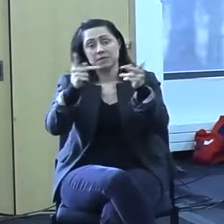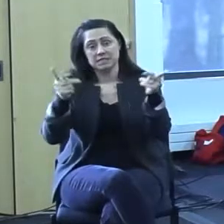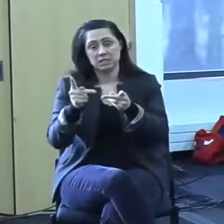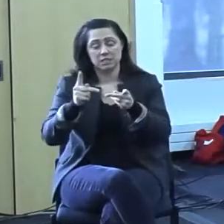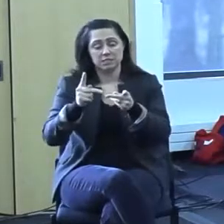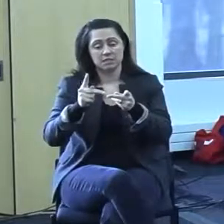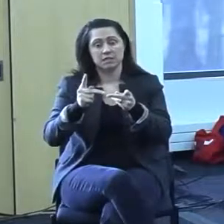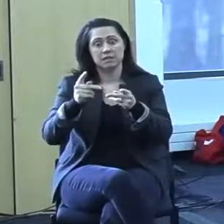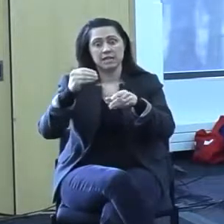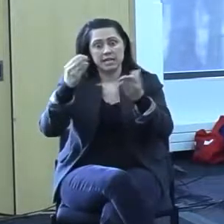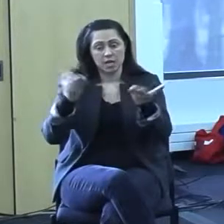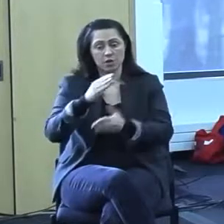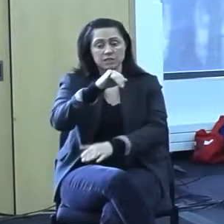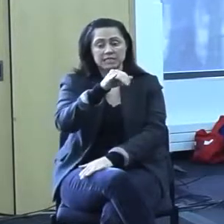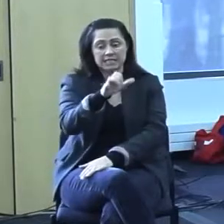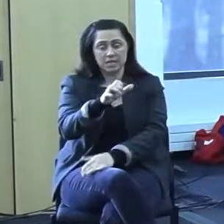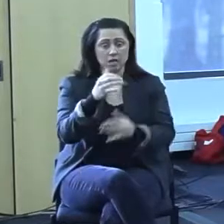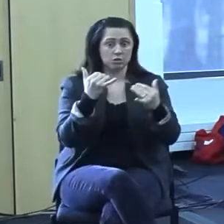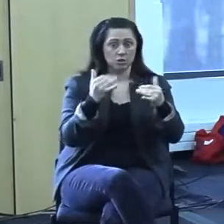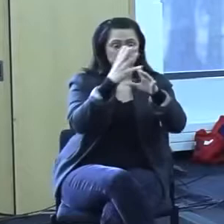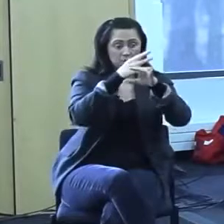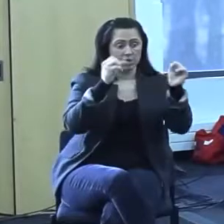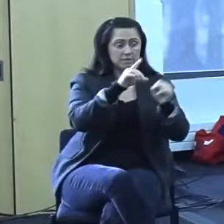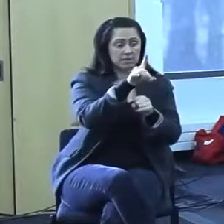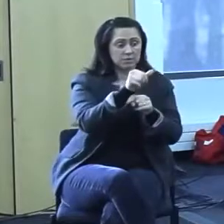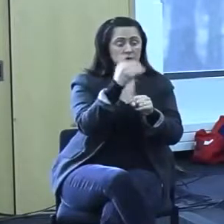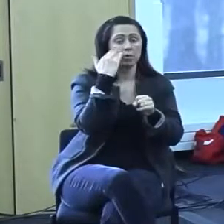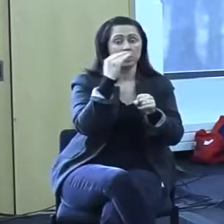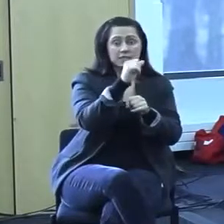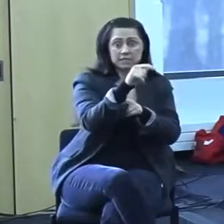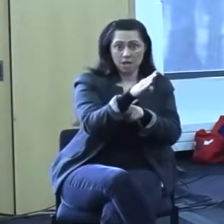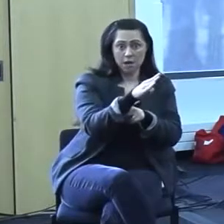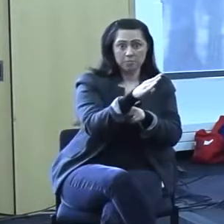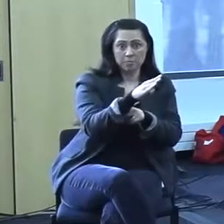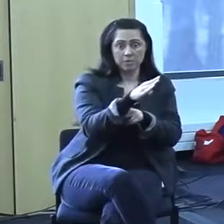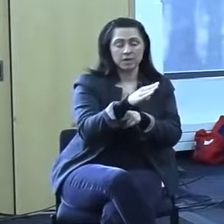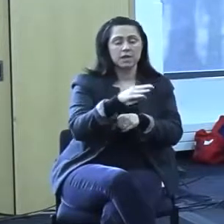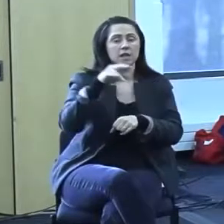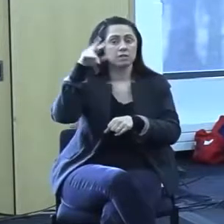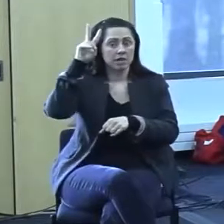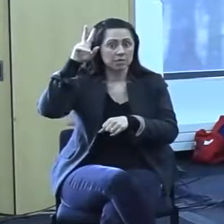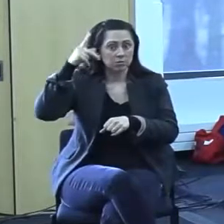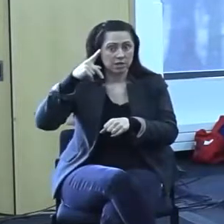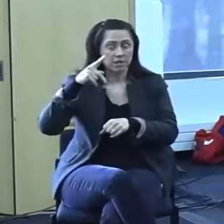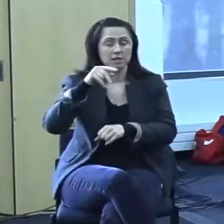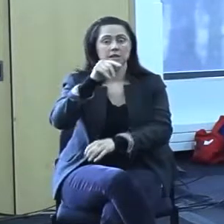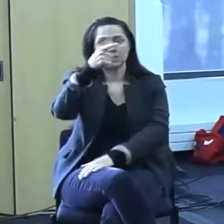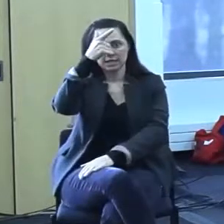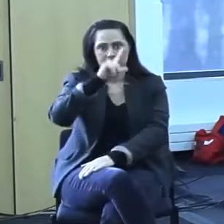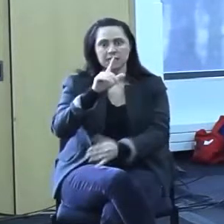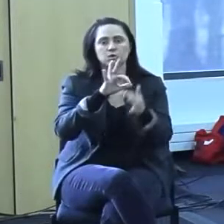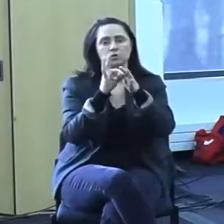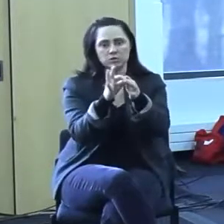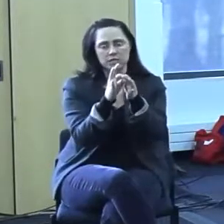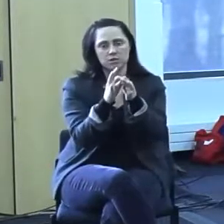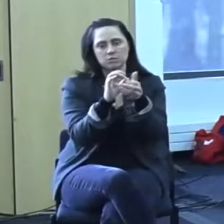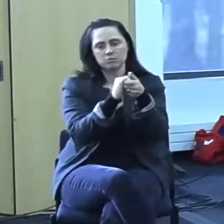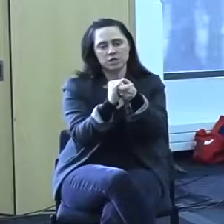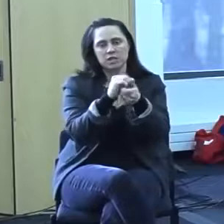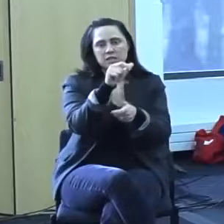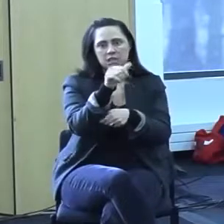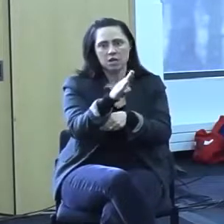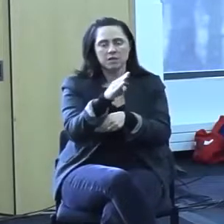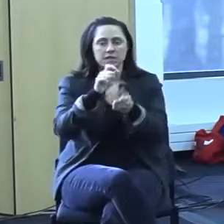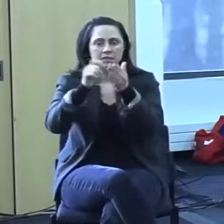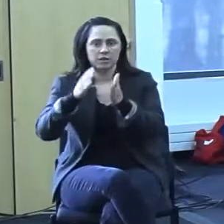JJC. She is currently the president of the Disability Awareness Club, the vice president of the Latinos Unidos Club, the